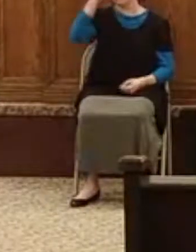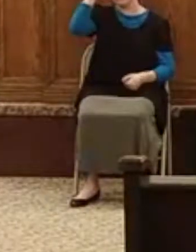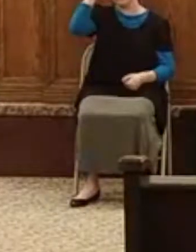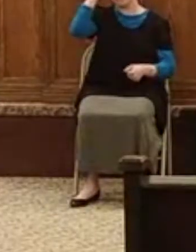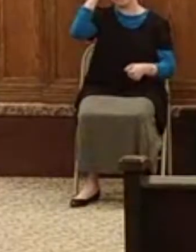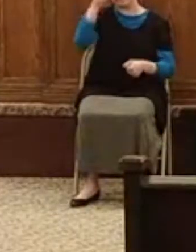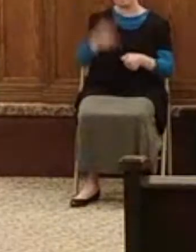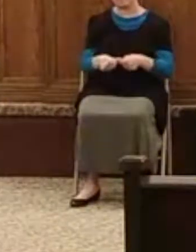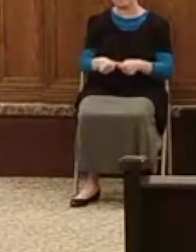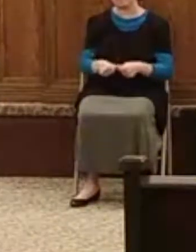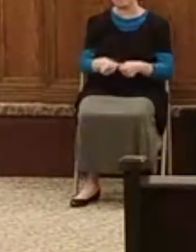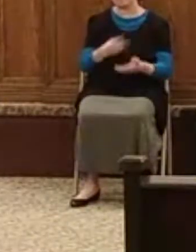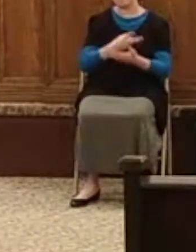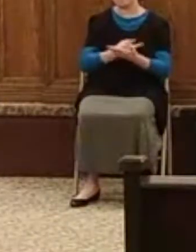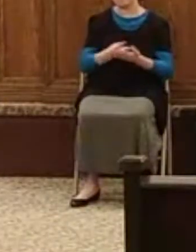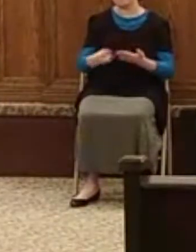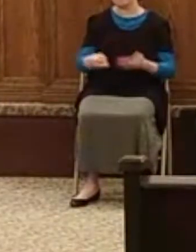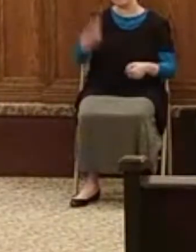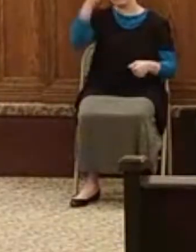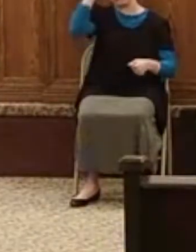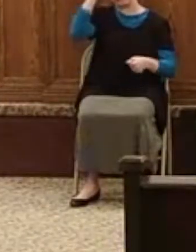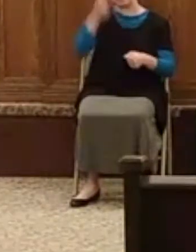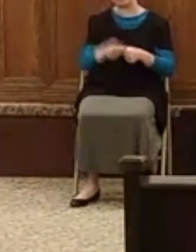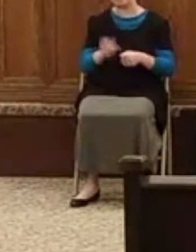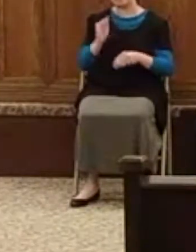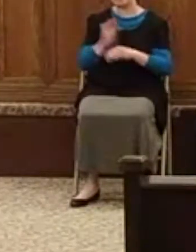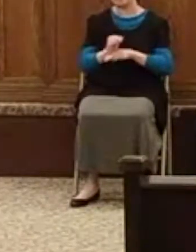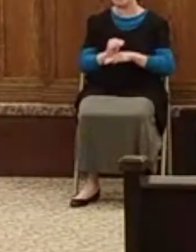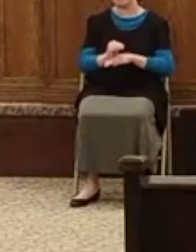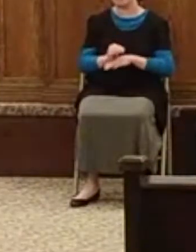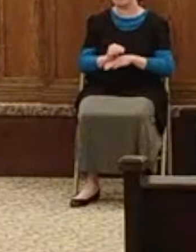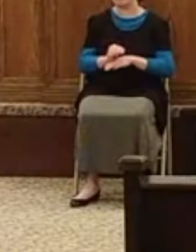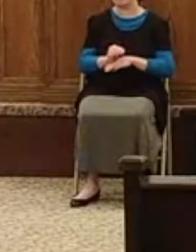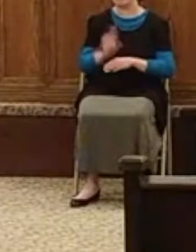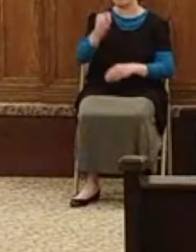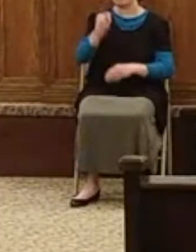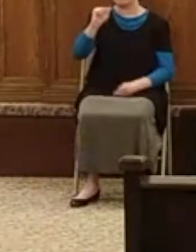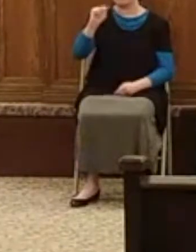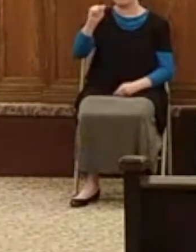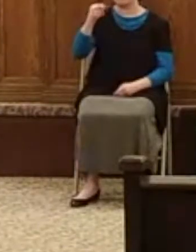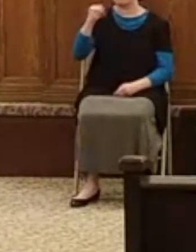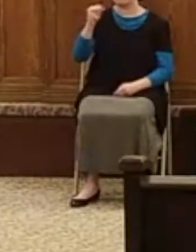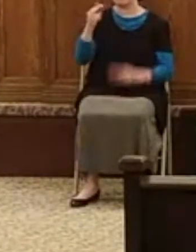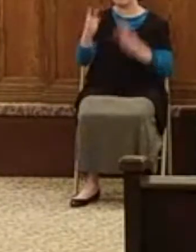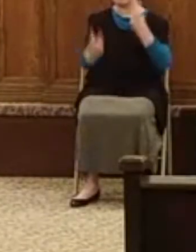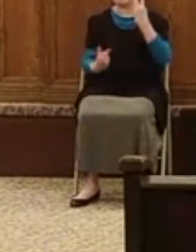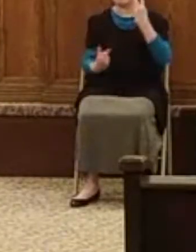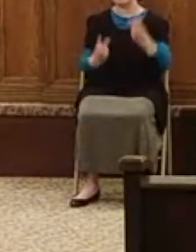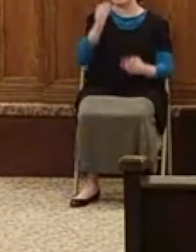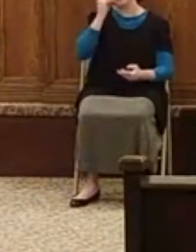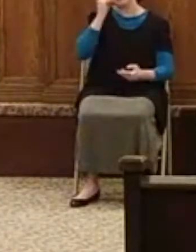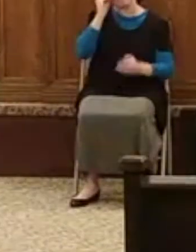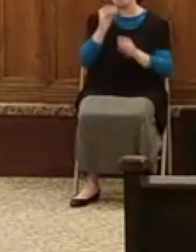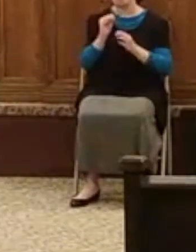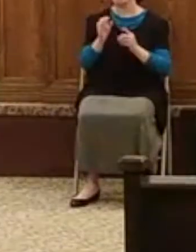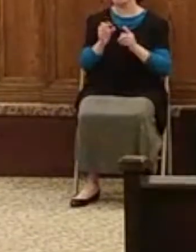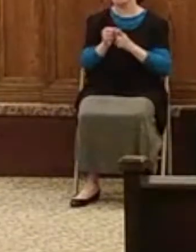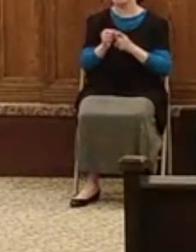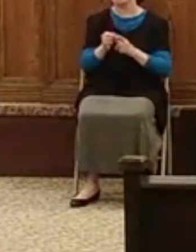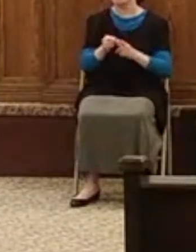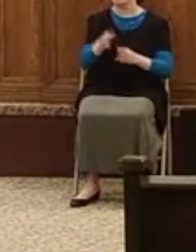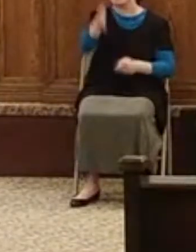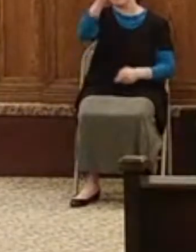forget his failures. Let's not forget about the night that Nathan visited his house with a word from God